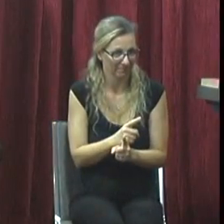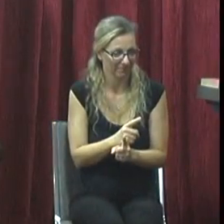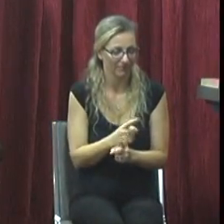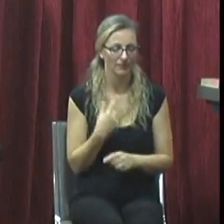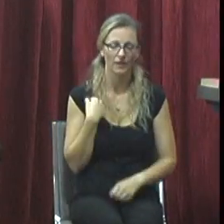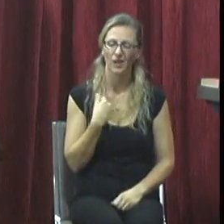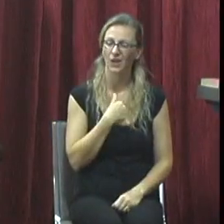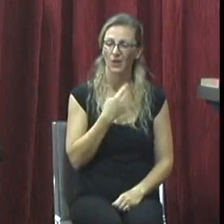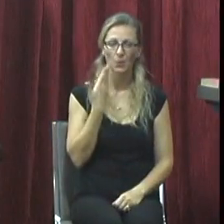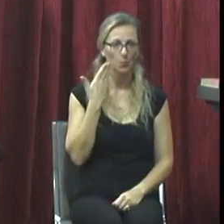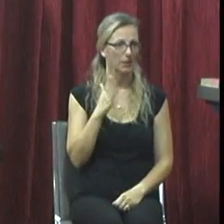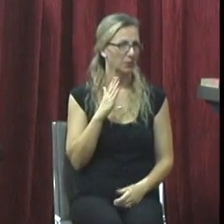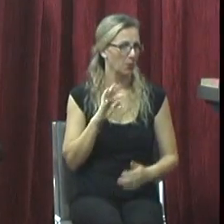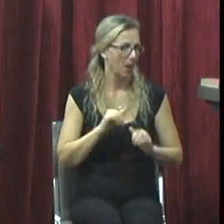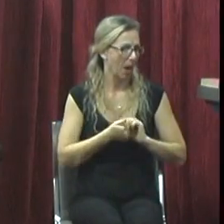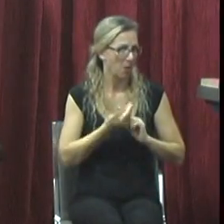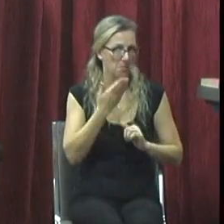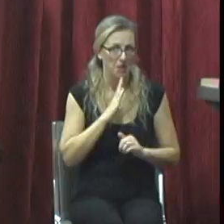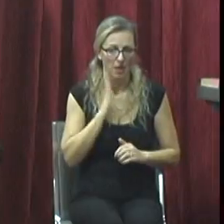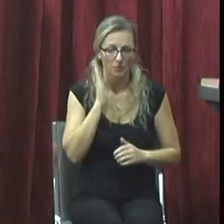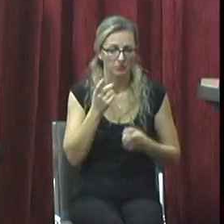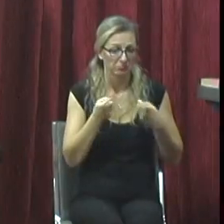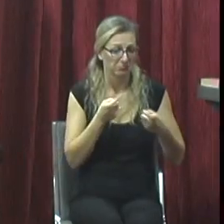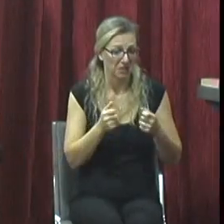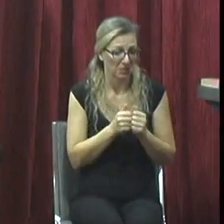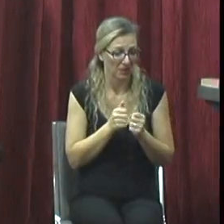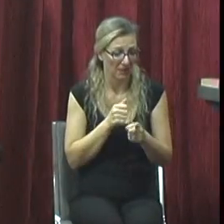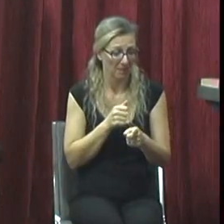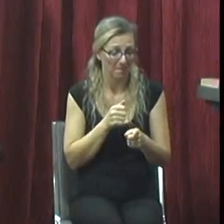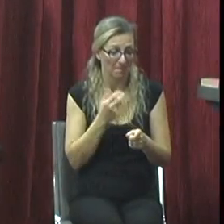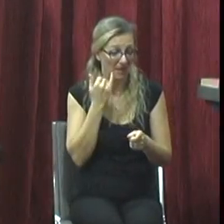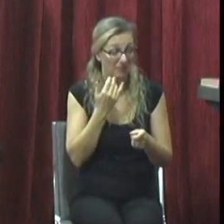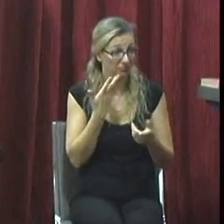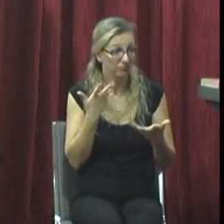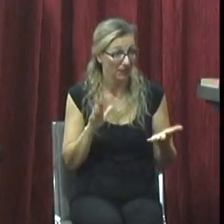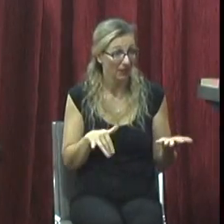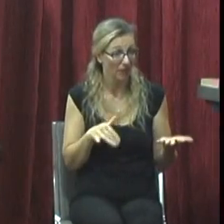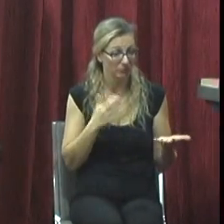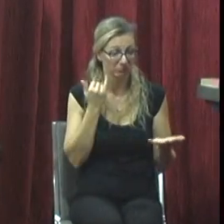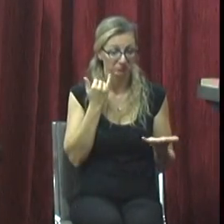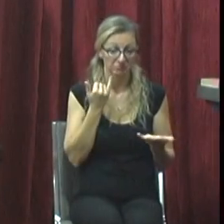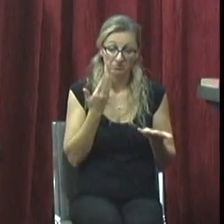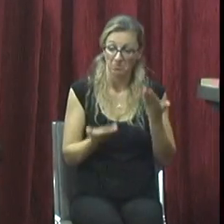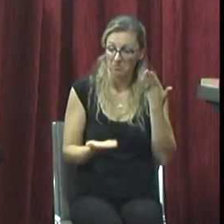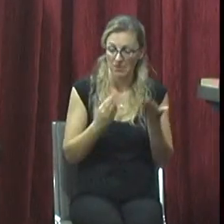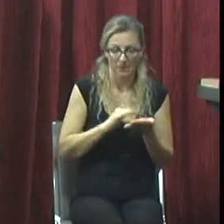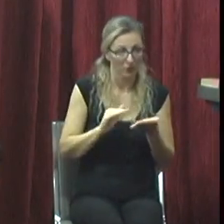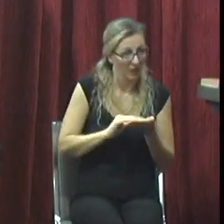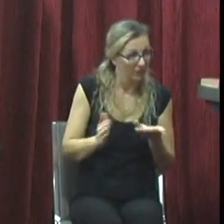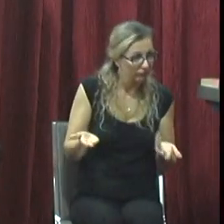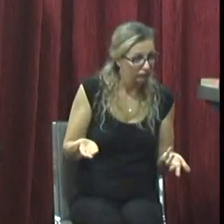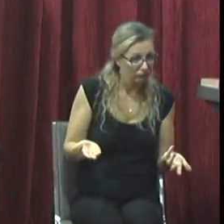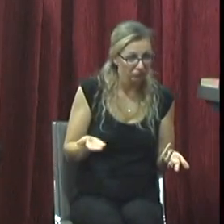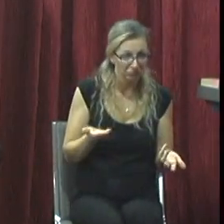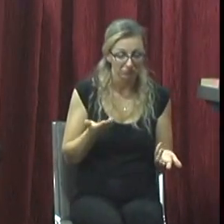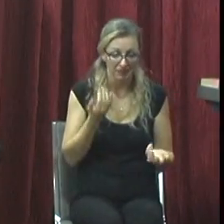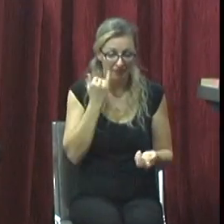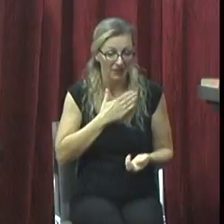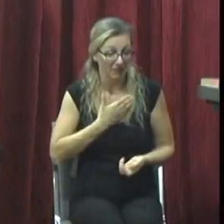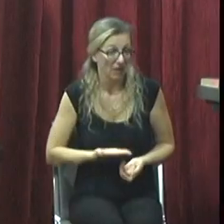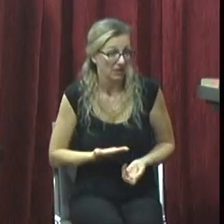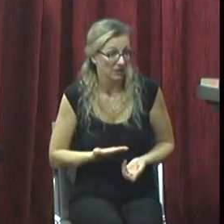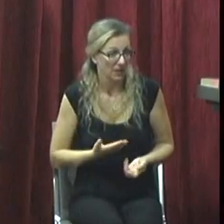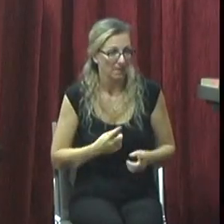We don't know how God would have dealt with Achan if he did that. Perhaps there would have been some forgiveness there for him if he did